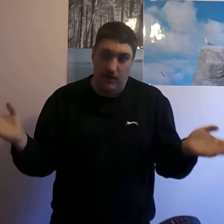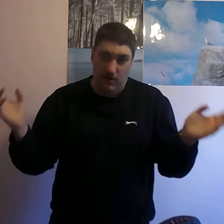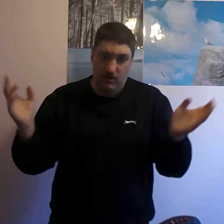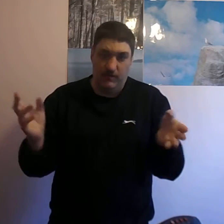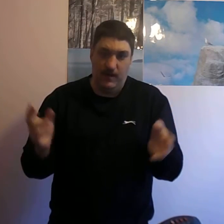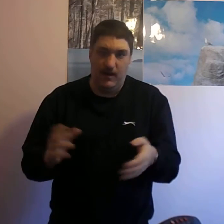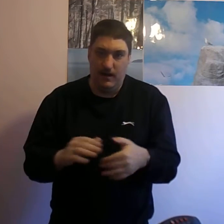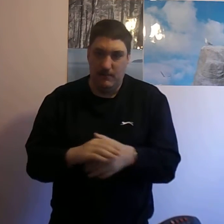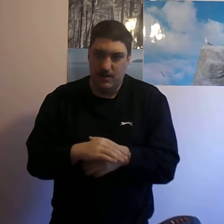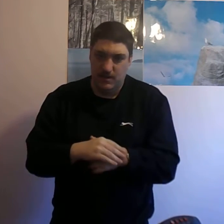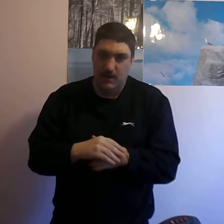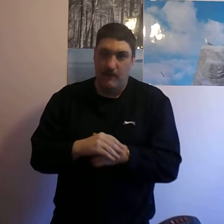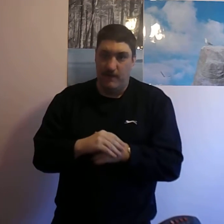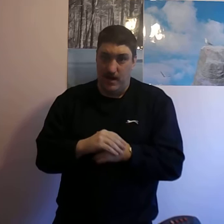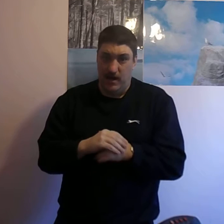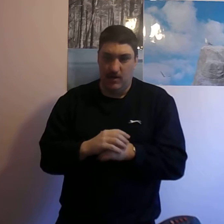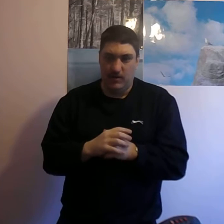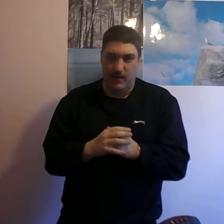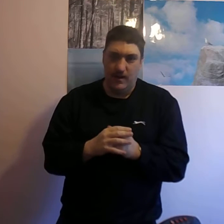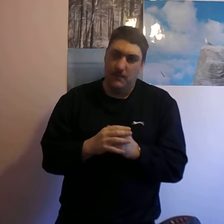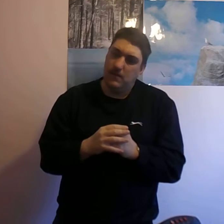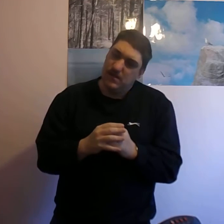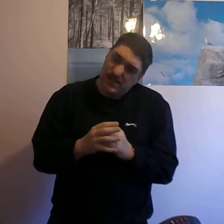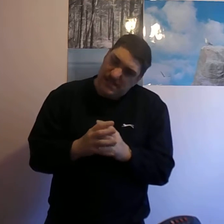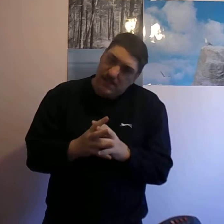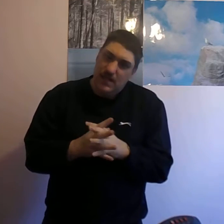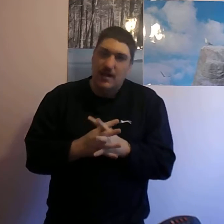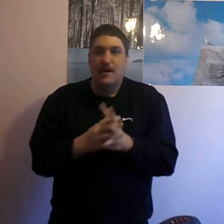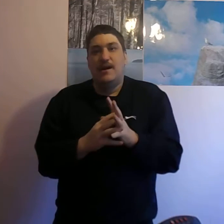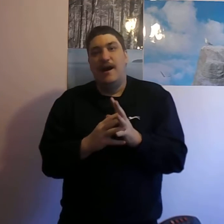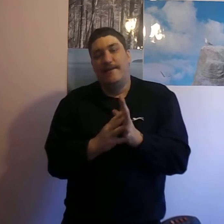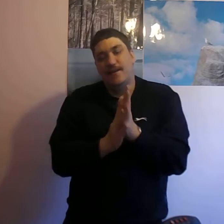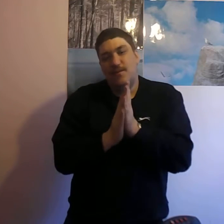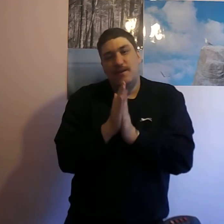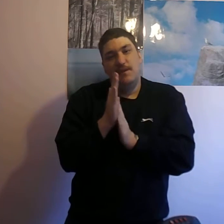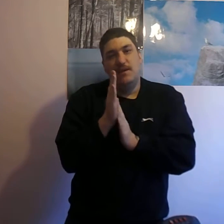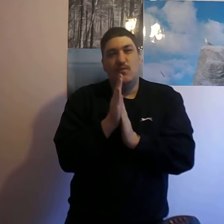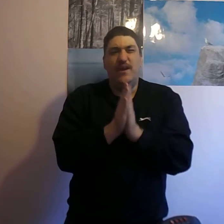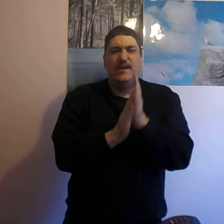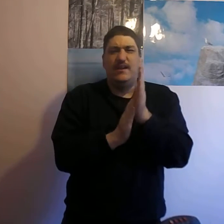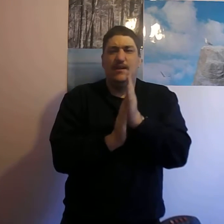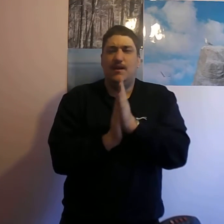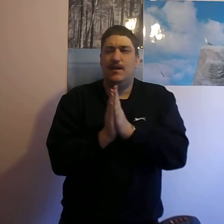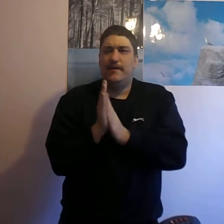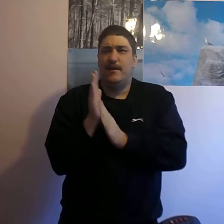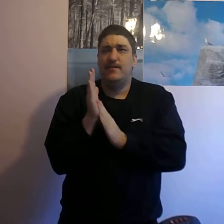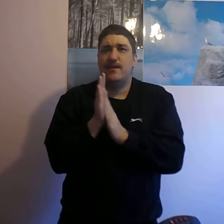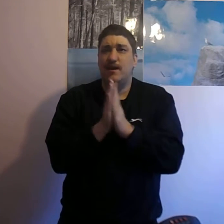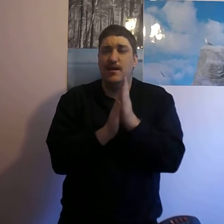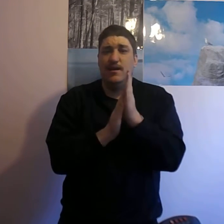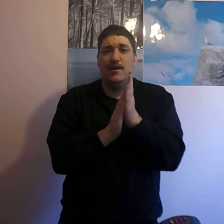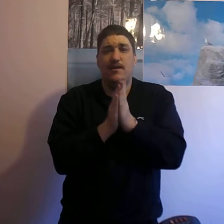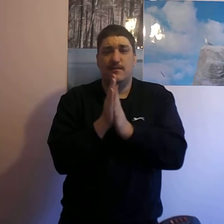long time, a very long time. And that's when you meet Wheatley. Now this guy is a